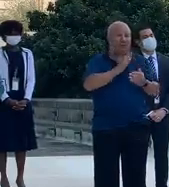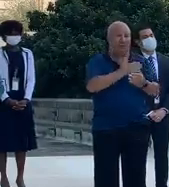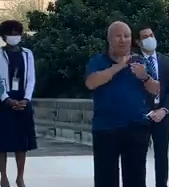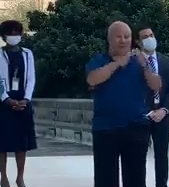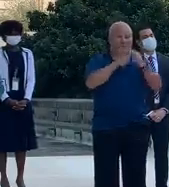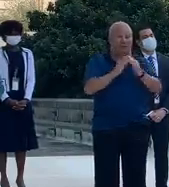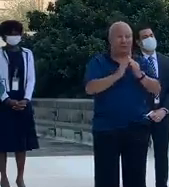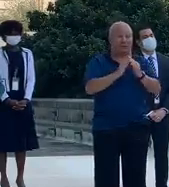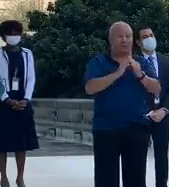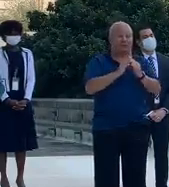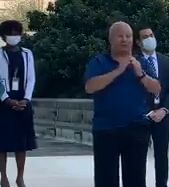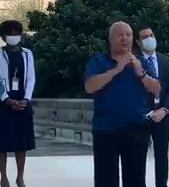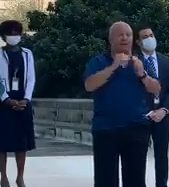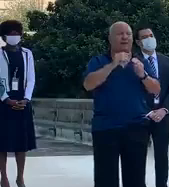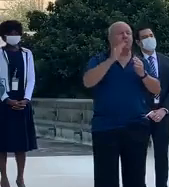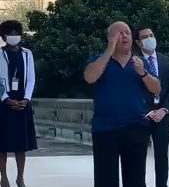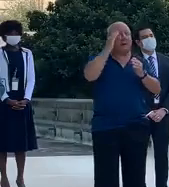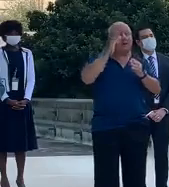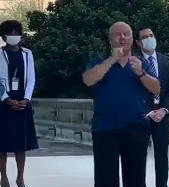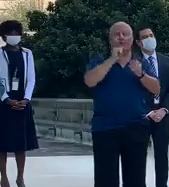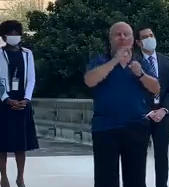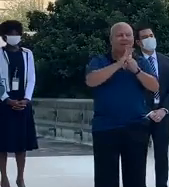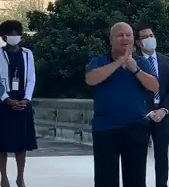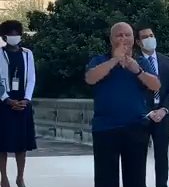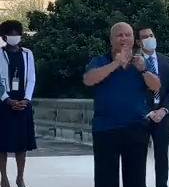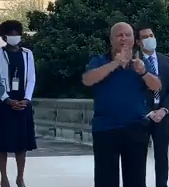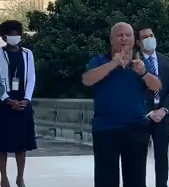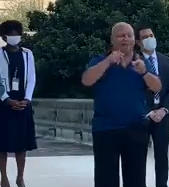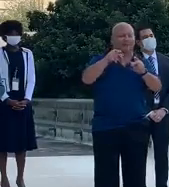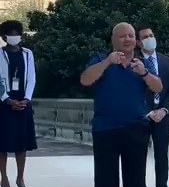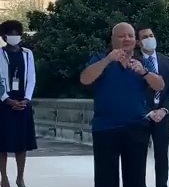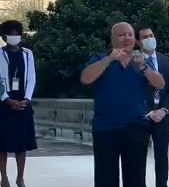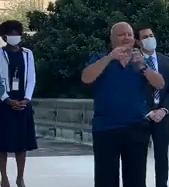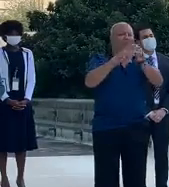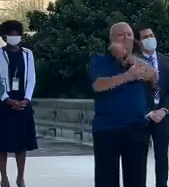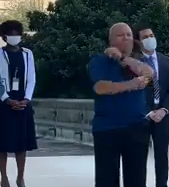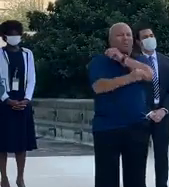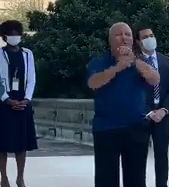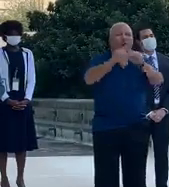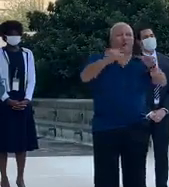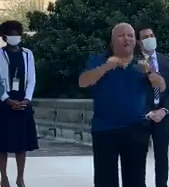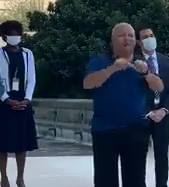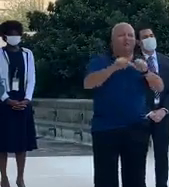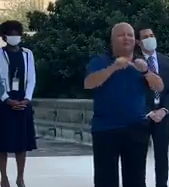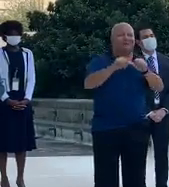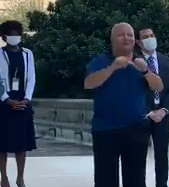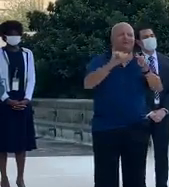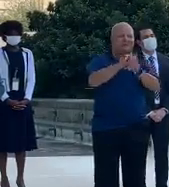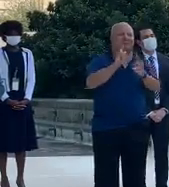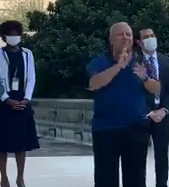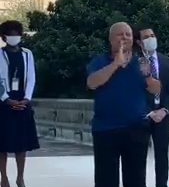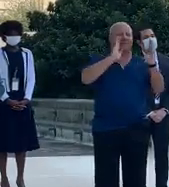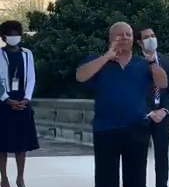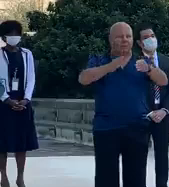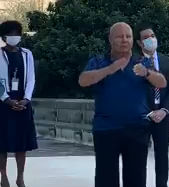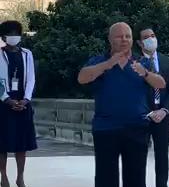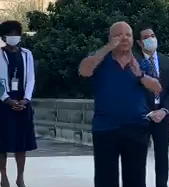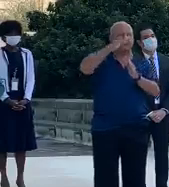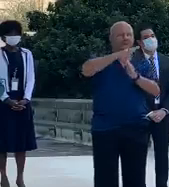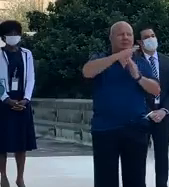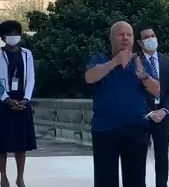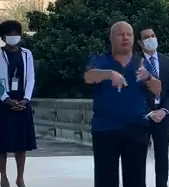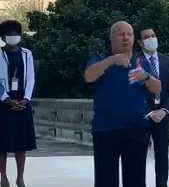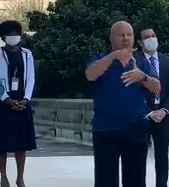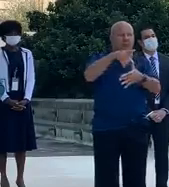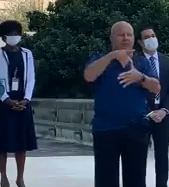we know those disparity gaps live and where we're focusing on as a top priority. So before I